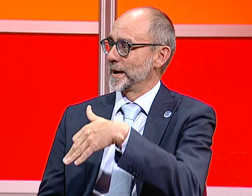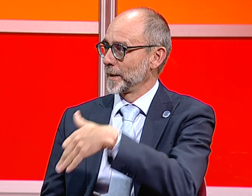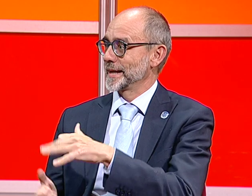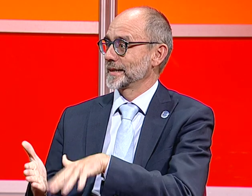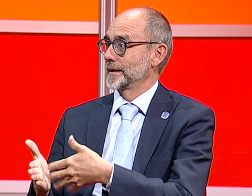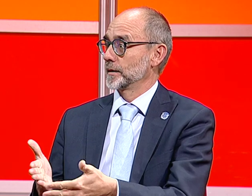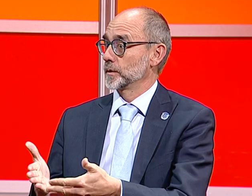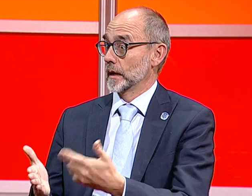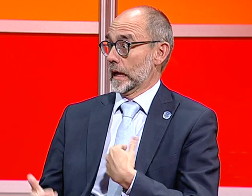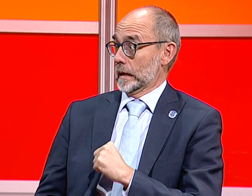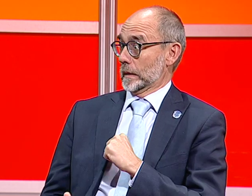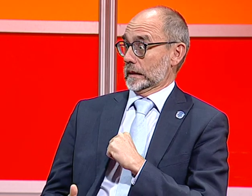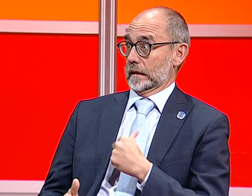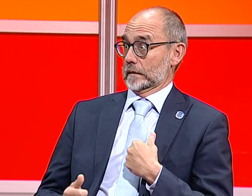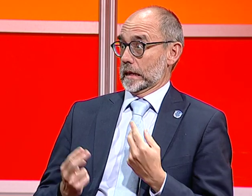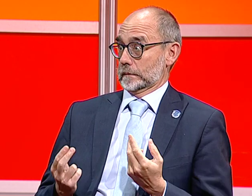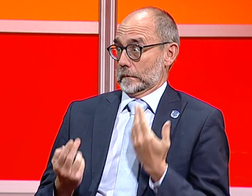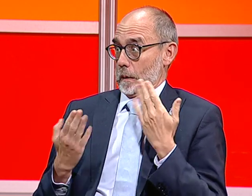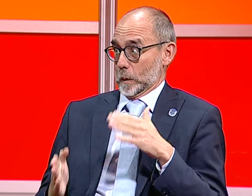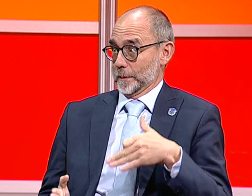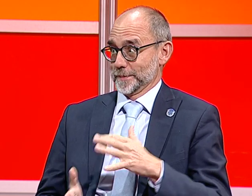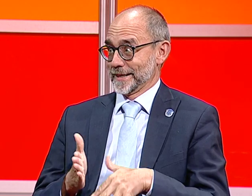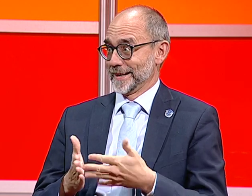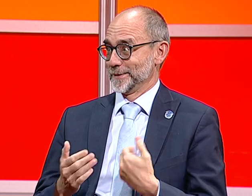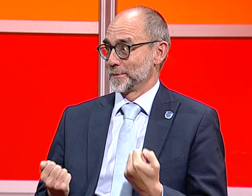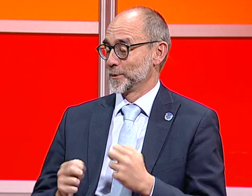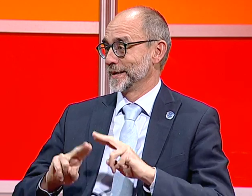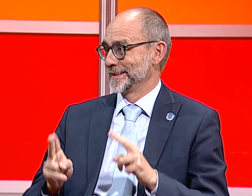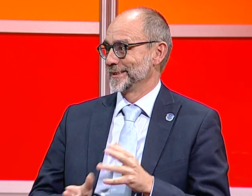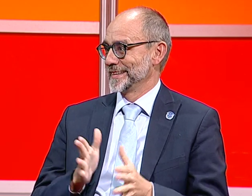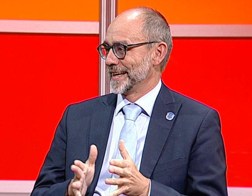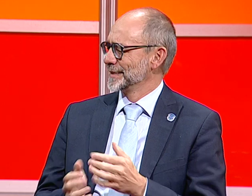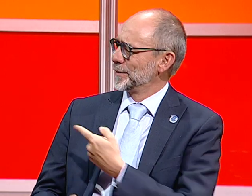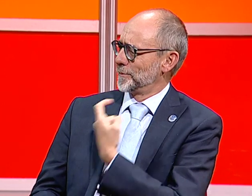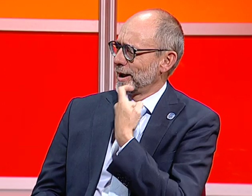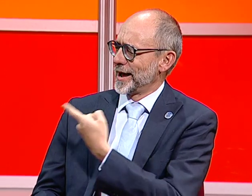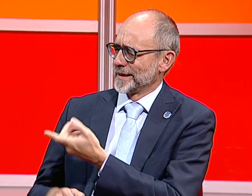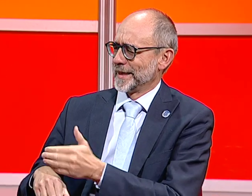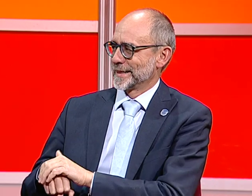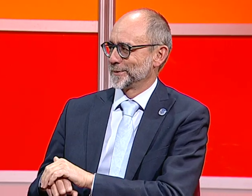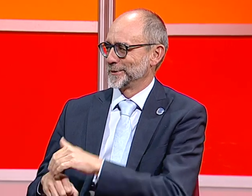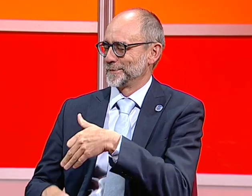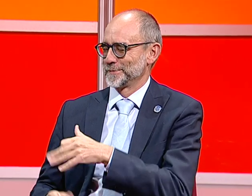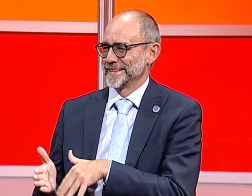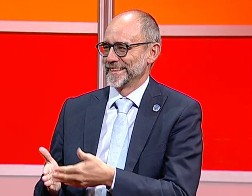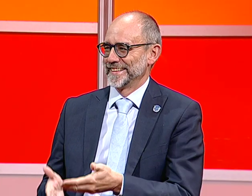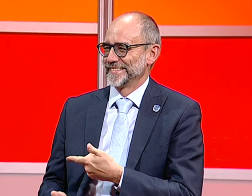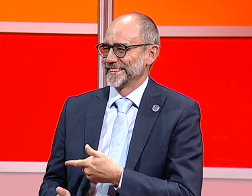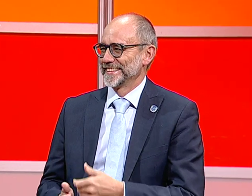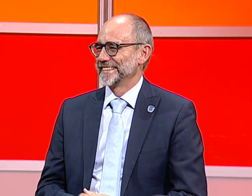So we are here to support Namibian sign language. I don't know Namibian sign language. Paul, of course, is an